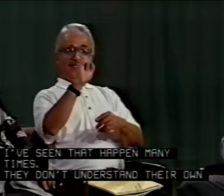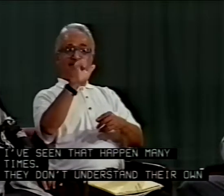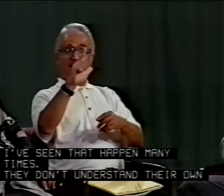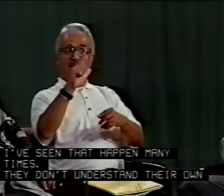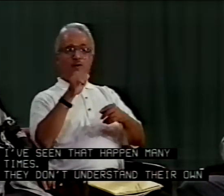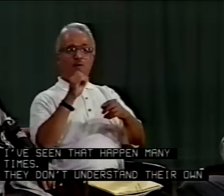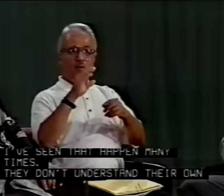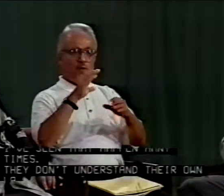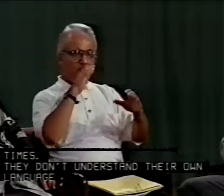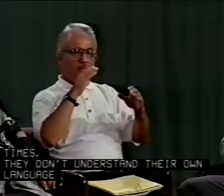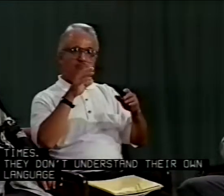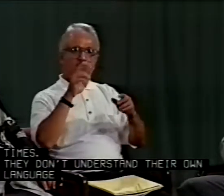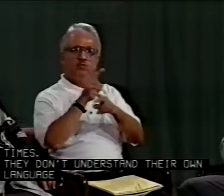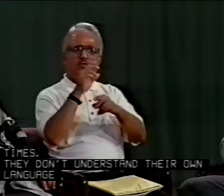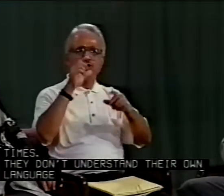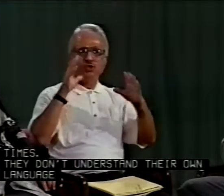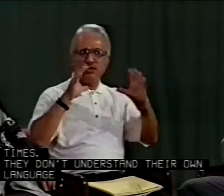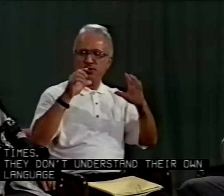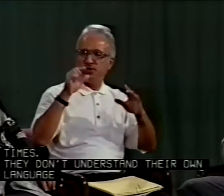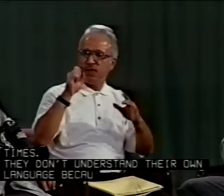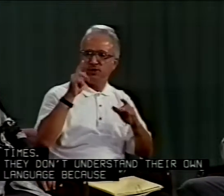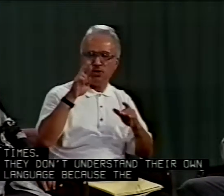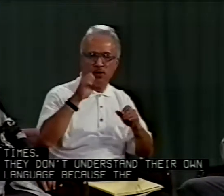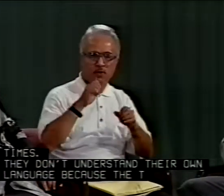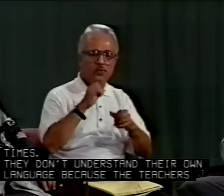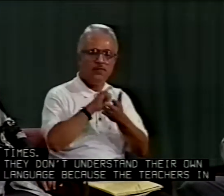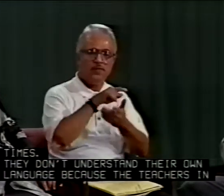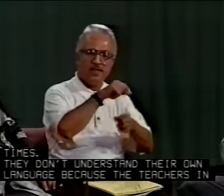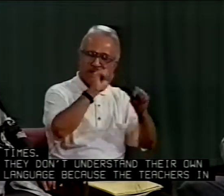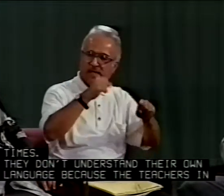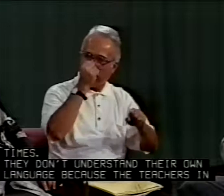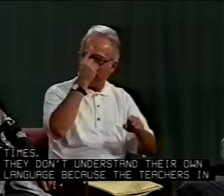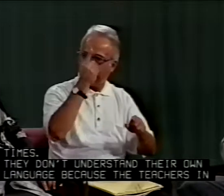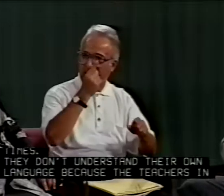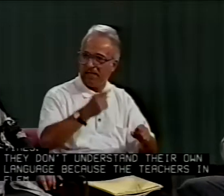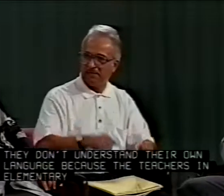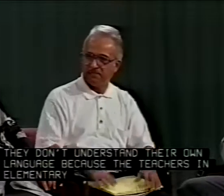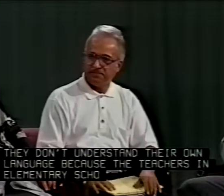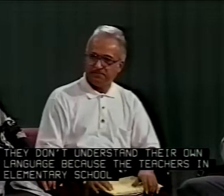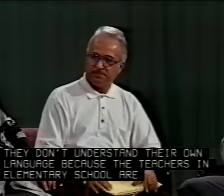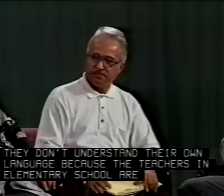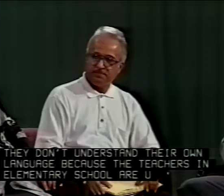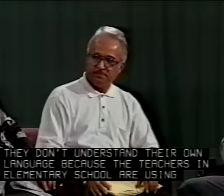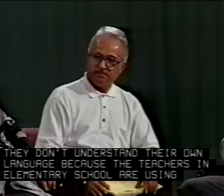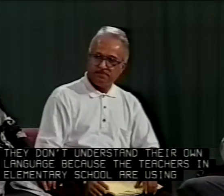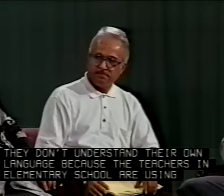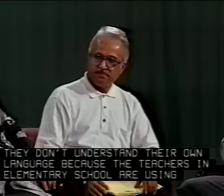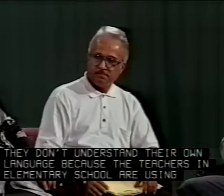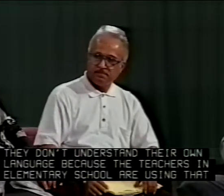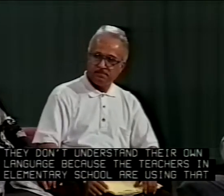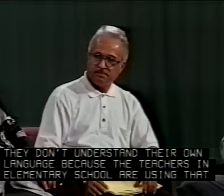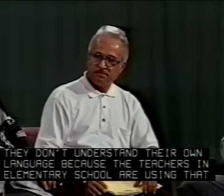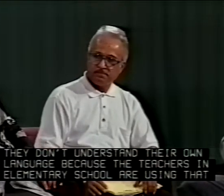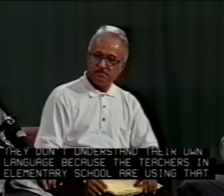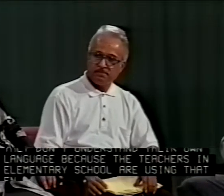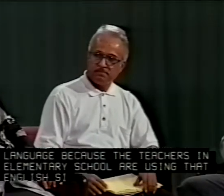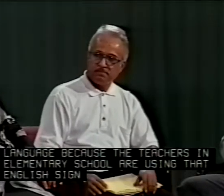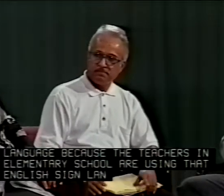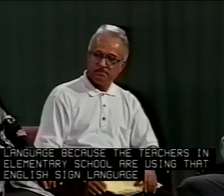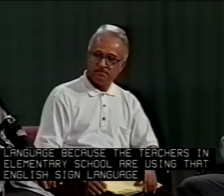because the teachers in elementary school are using that English sign language or a gesture, and I tell them to, you know, to use the gestures